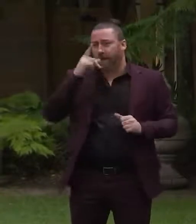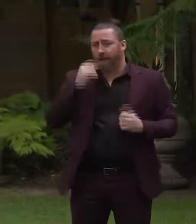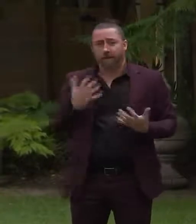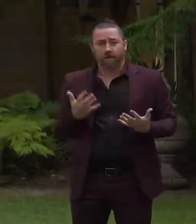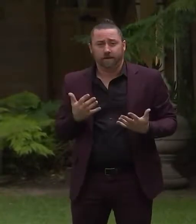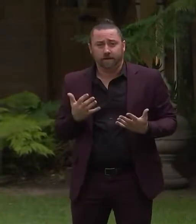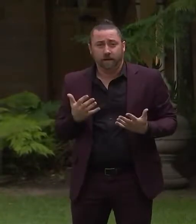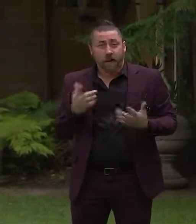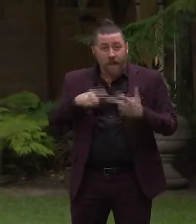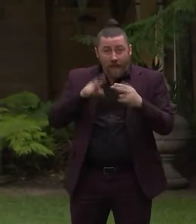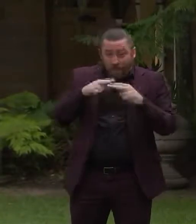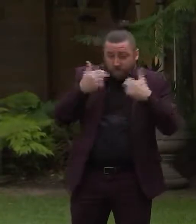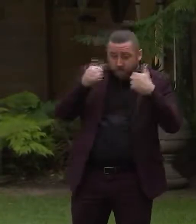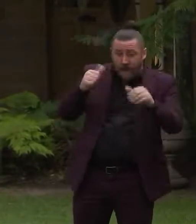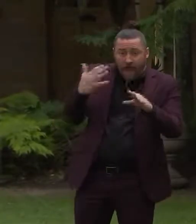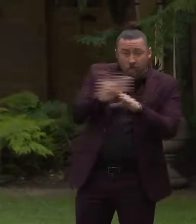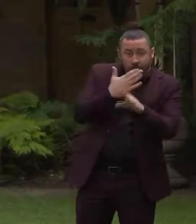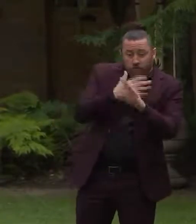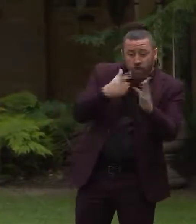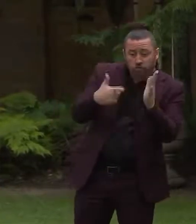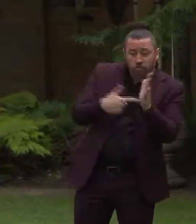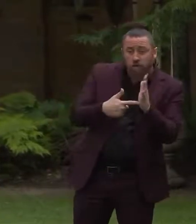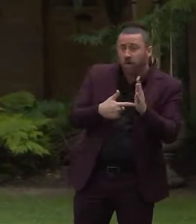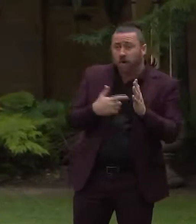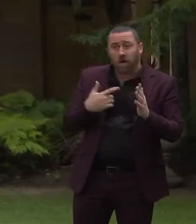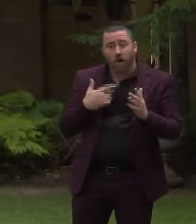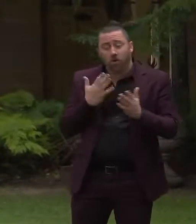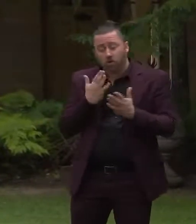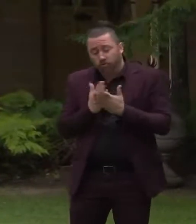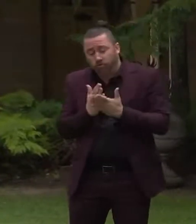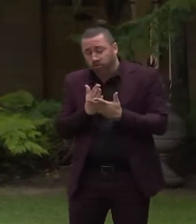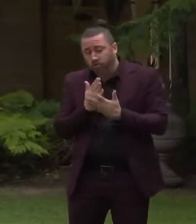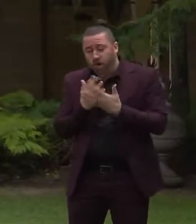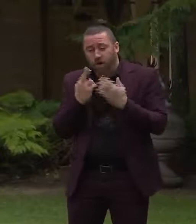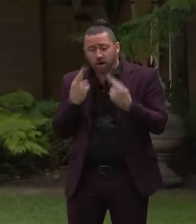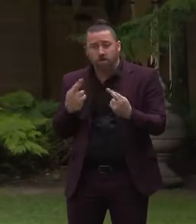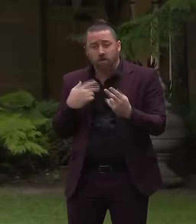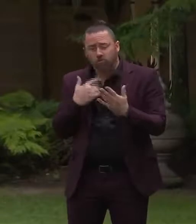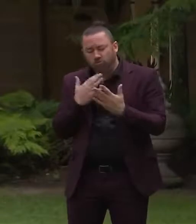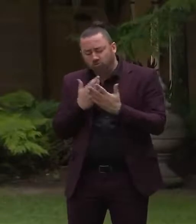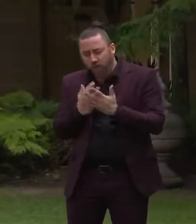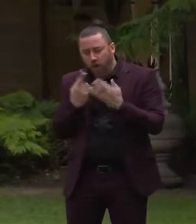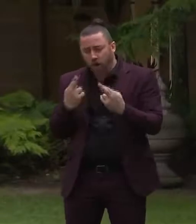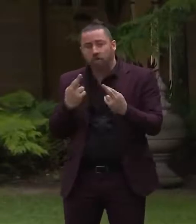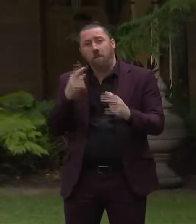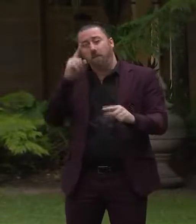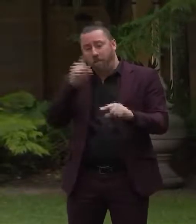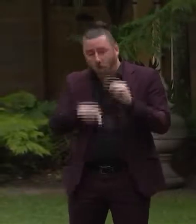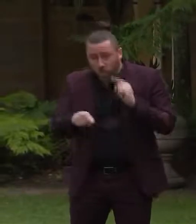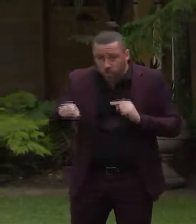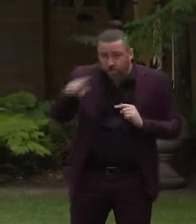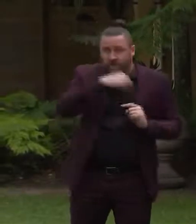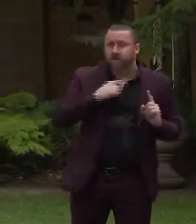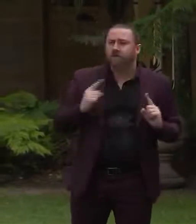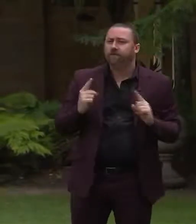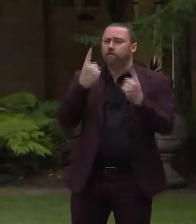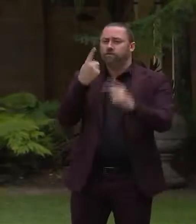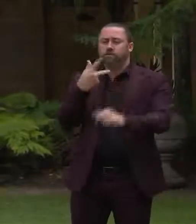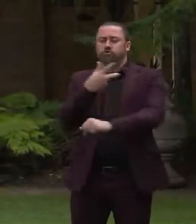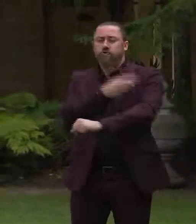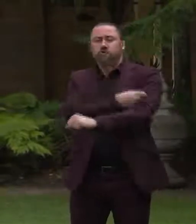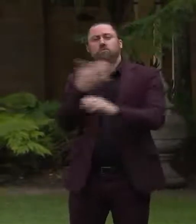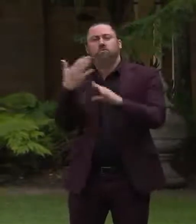this all done by October, I am desperately hopeful that we can have first doses by October,